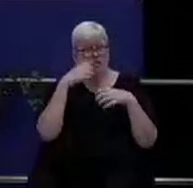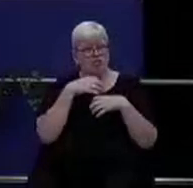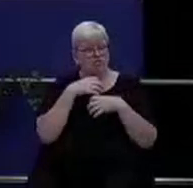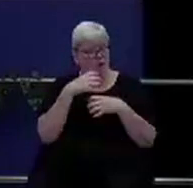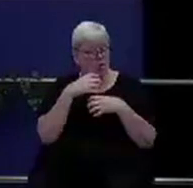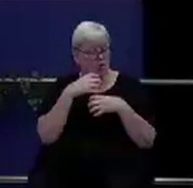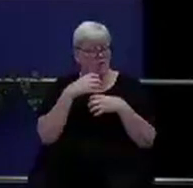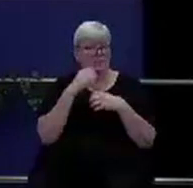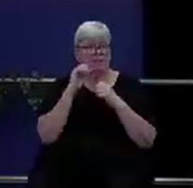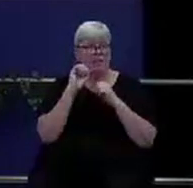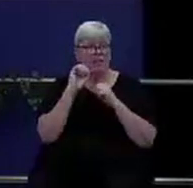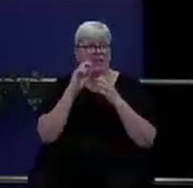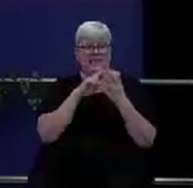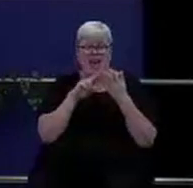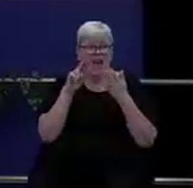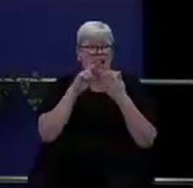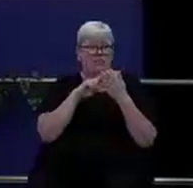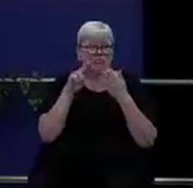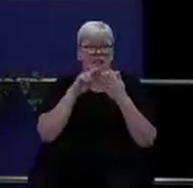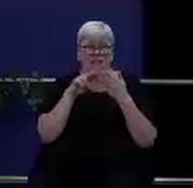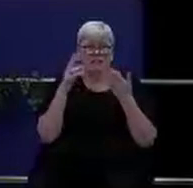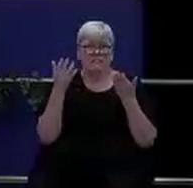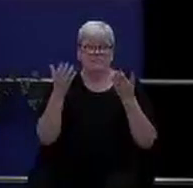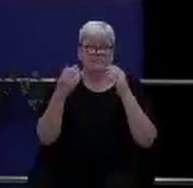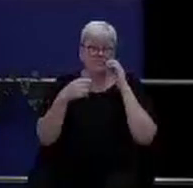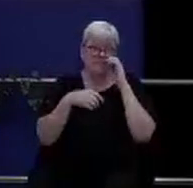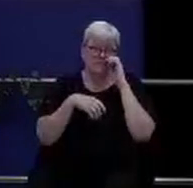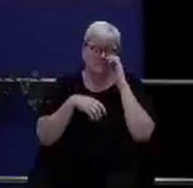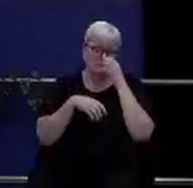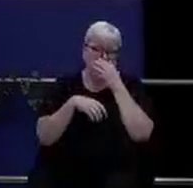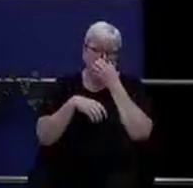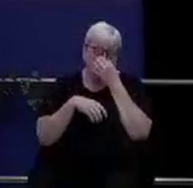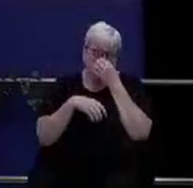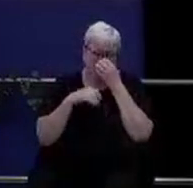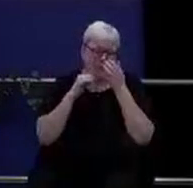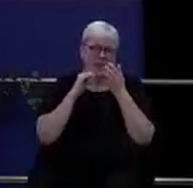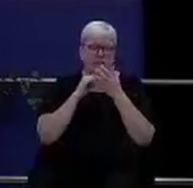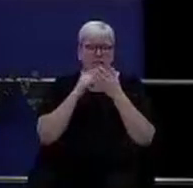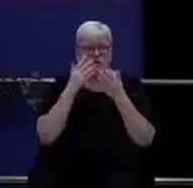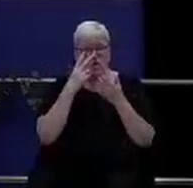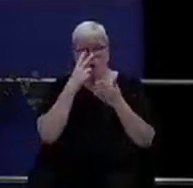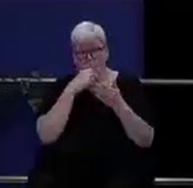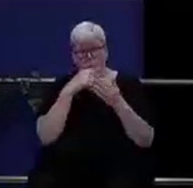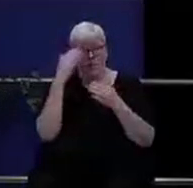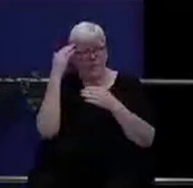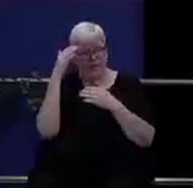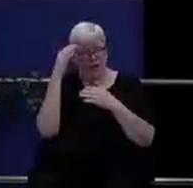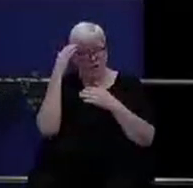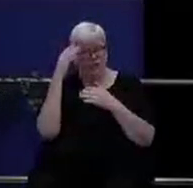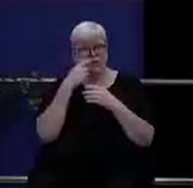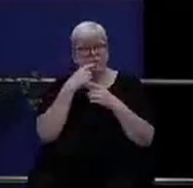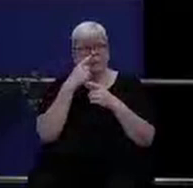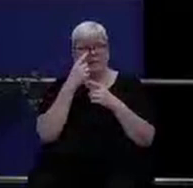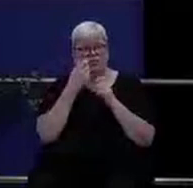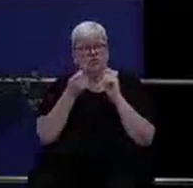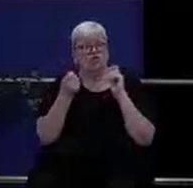at a species doing what it does. But importantly, in older mythologies, they're also known to be, you know, they transfigure